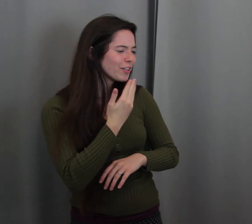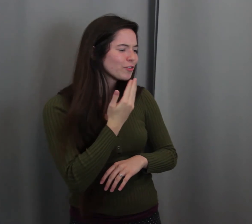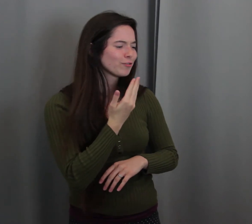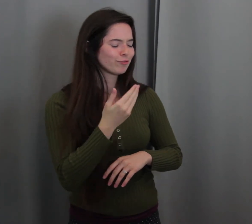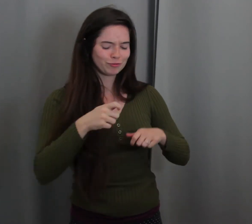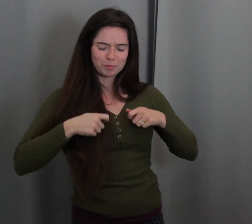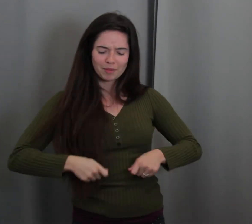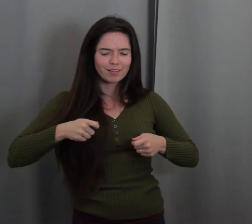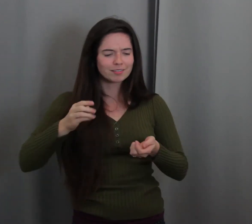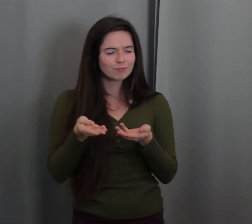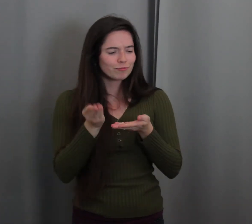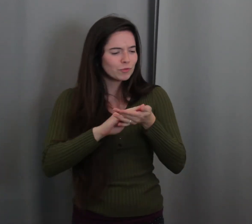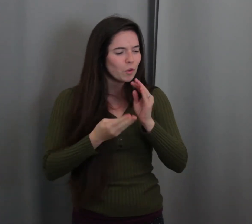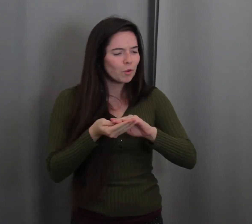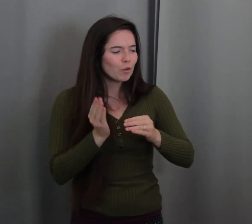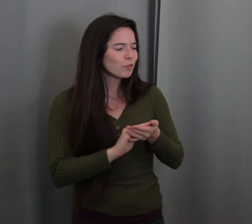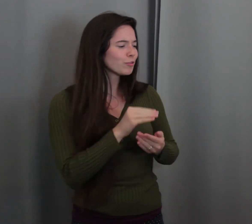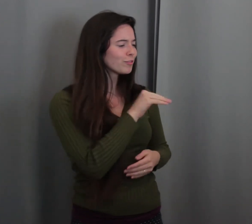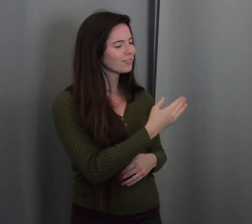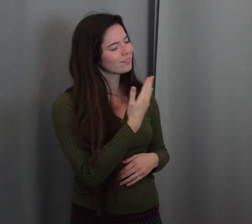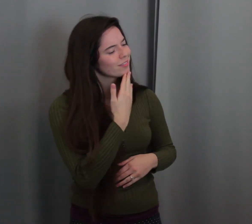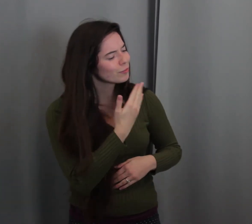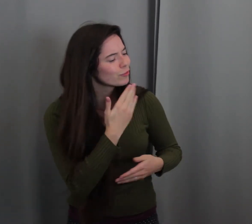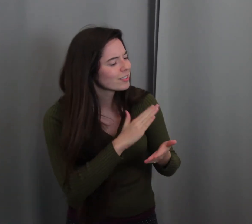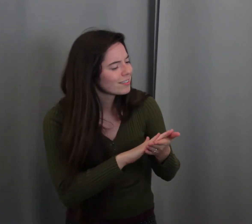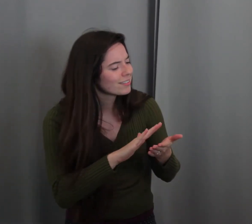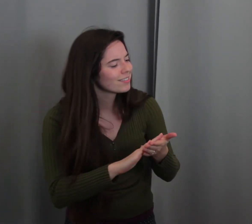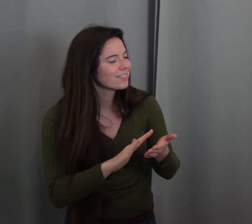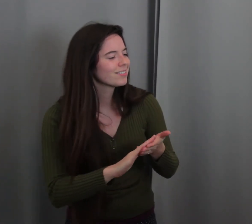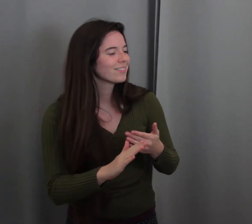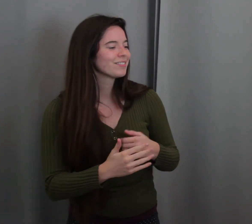"Your children made me feel at home.